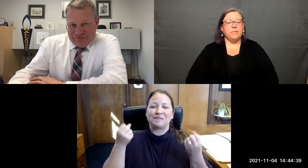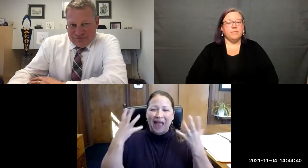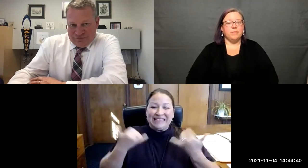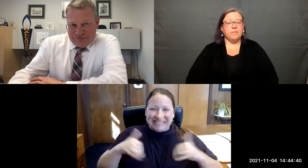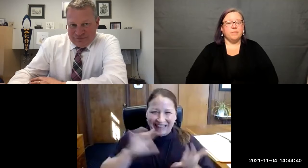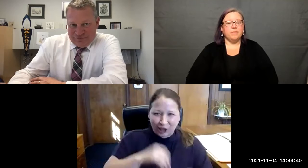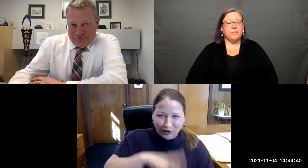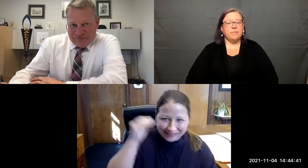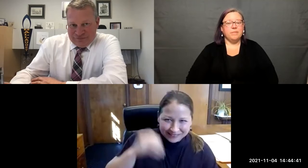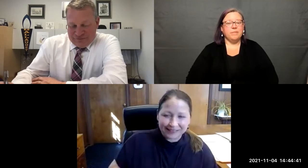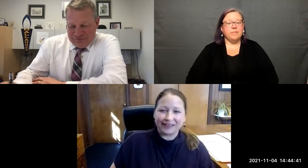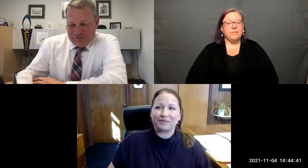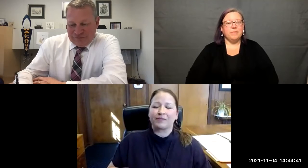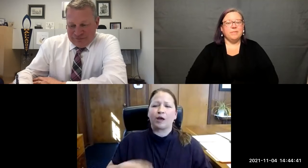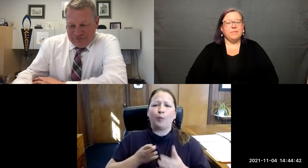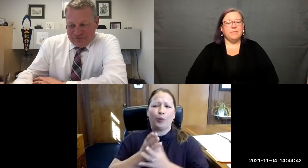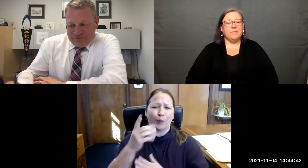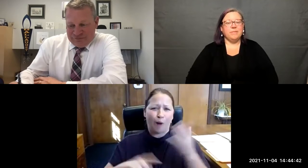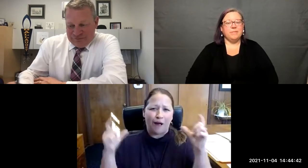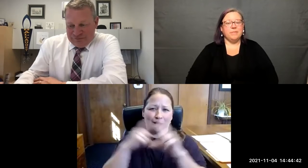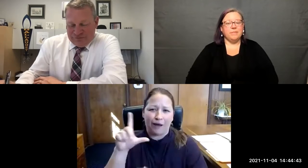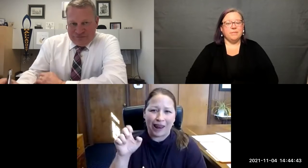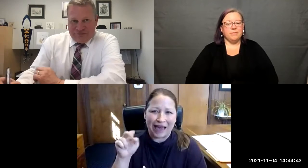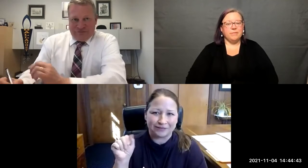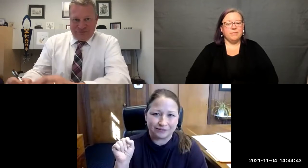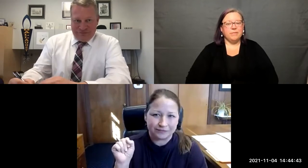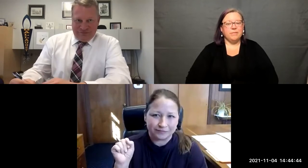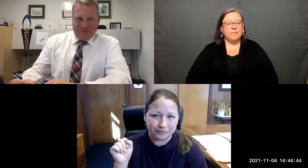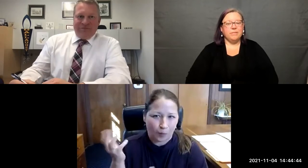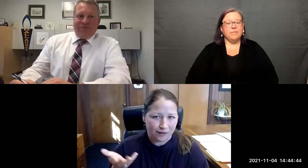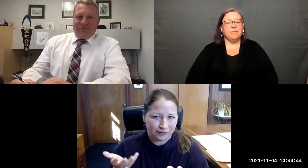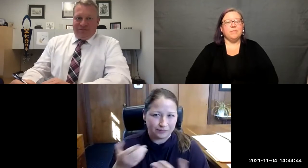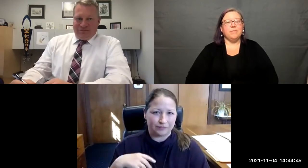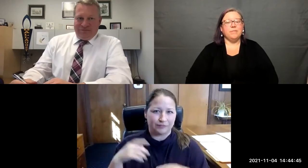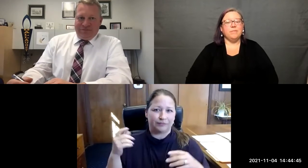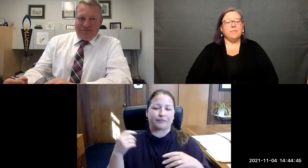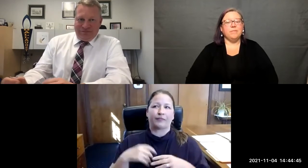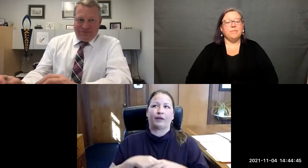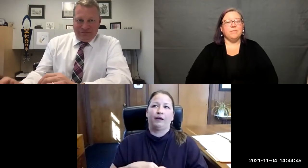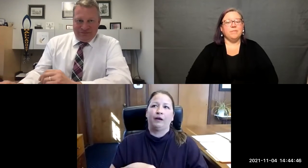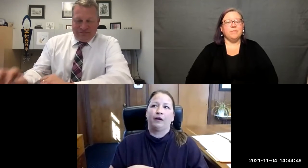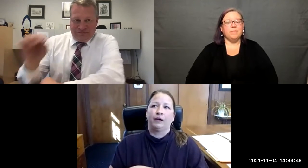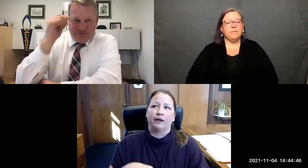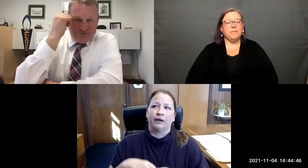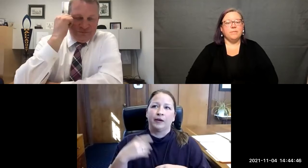too. Many people are still learning. Also, we have a different lens. Everyone's coming from a different